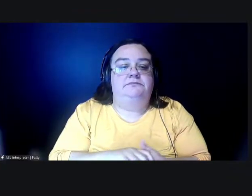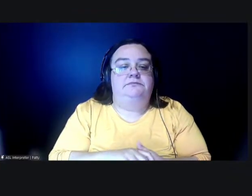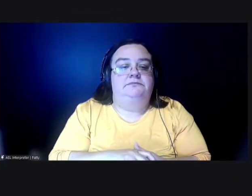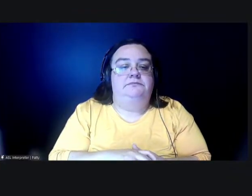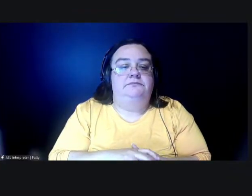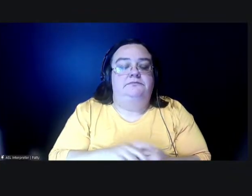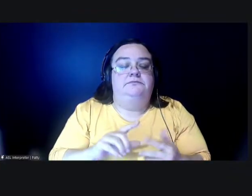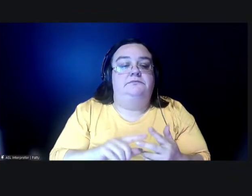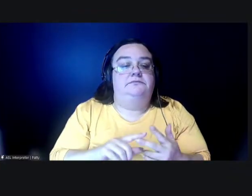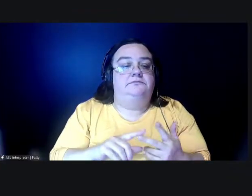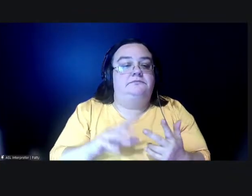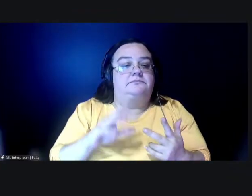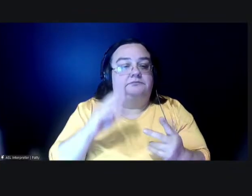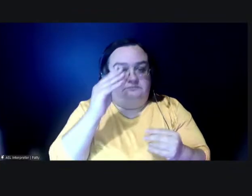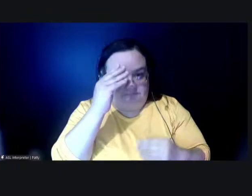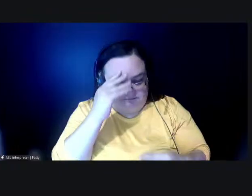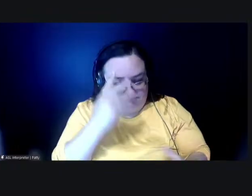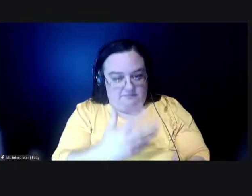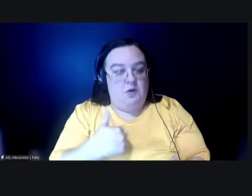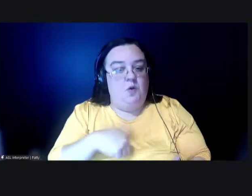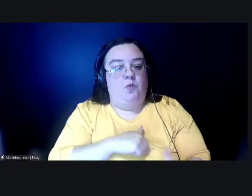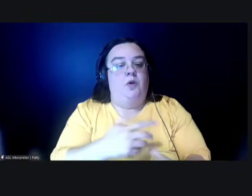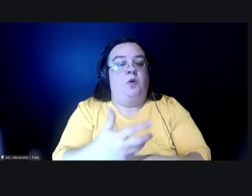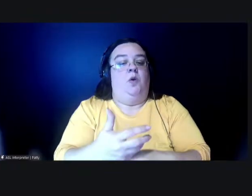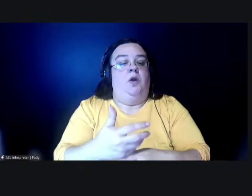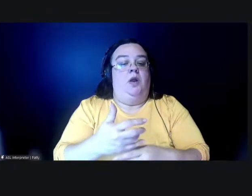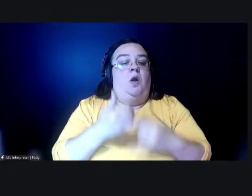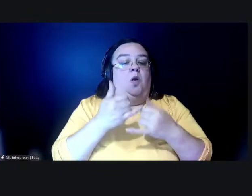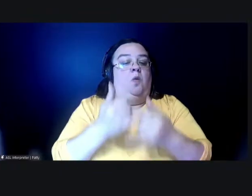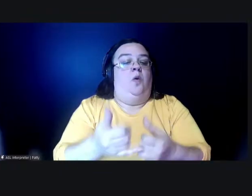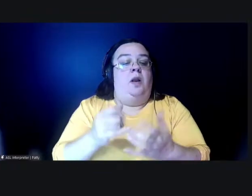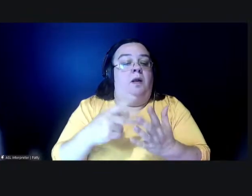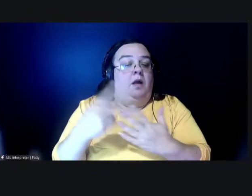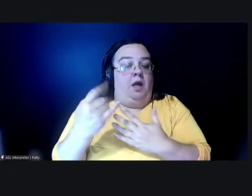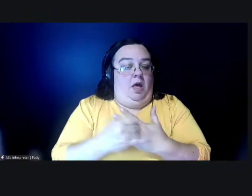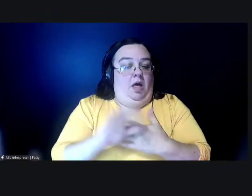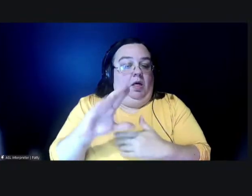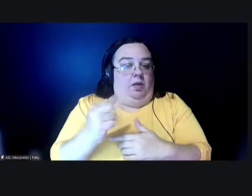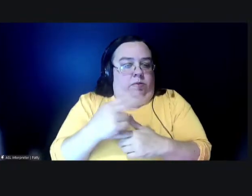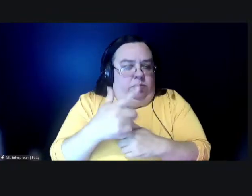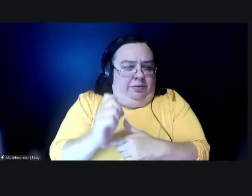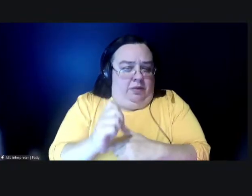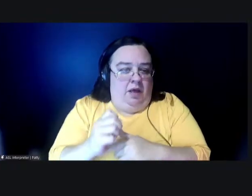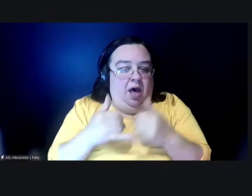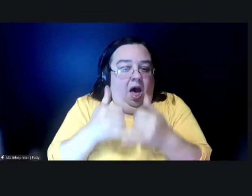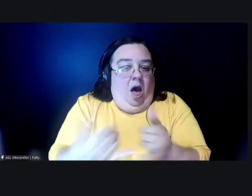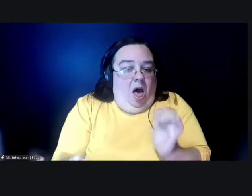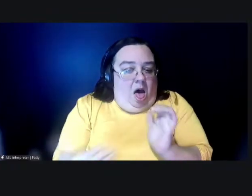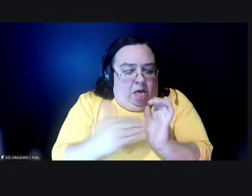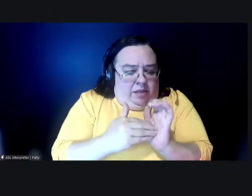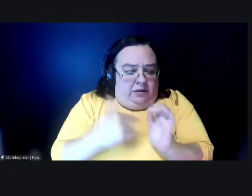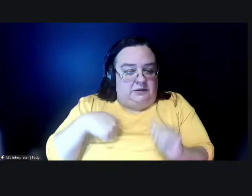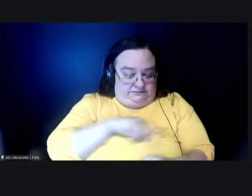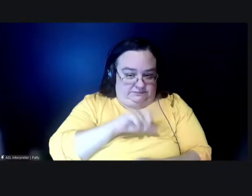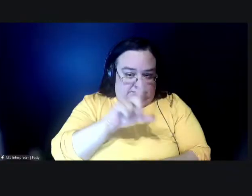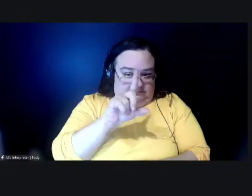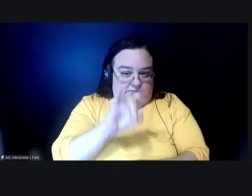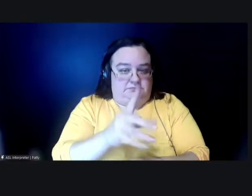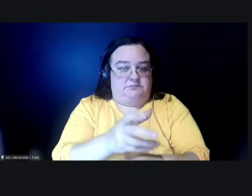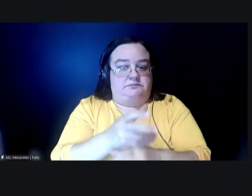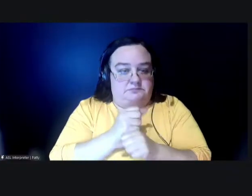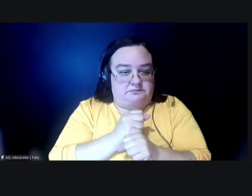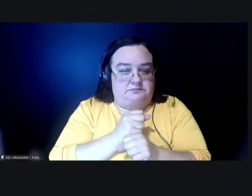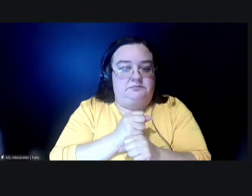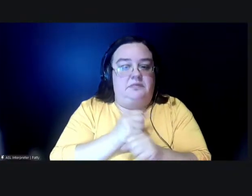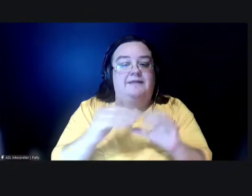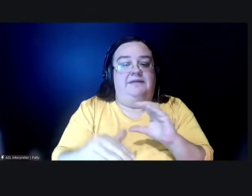Mayor and Council, we were awarded a project charge award again. We did receive an email, but